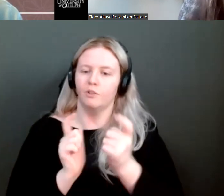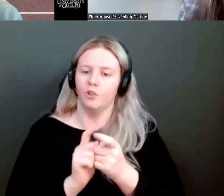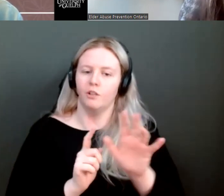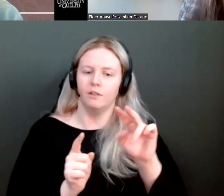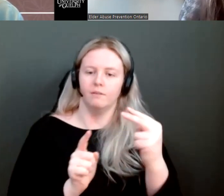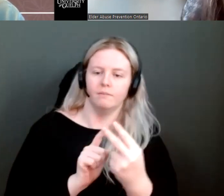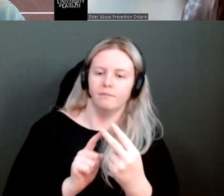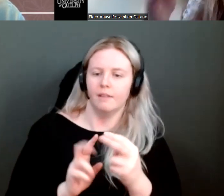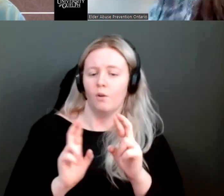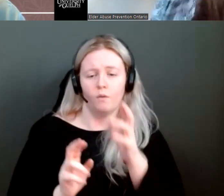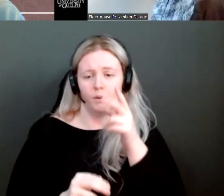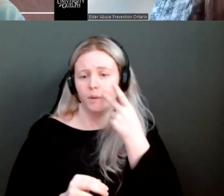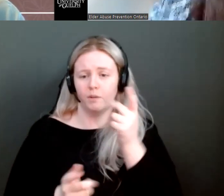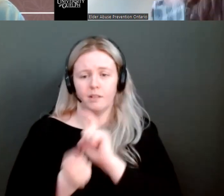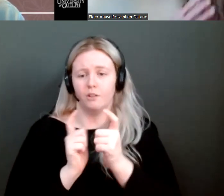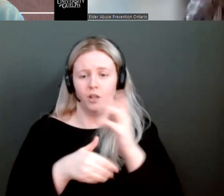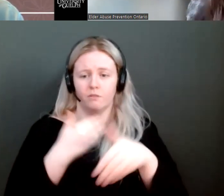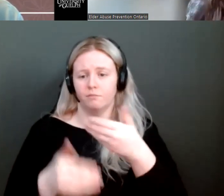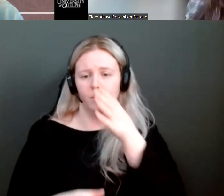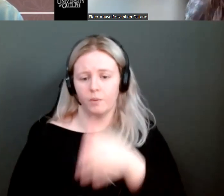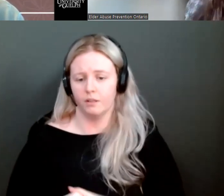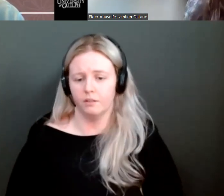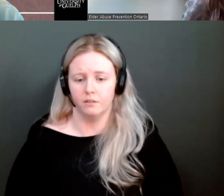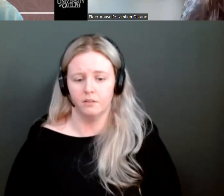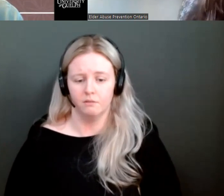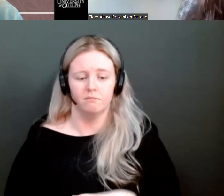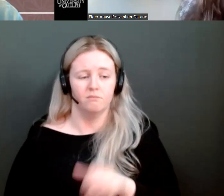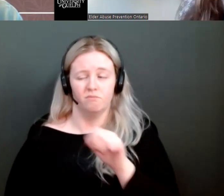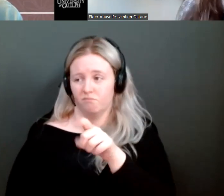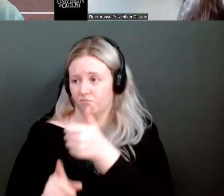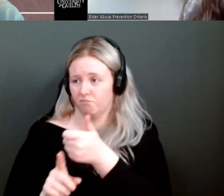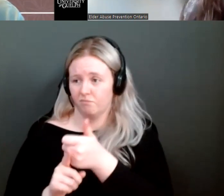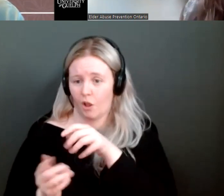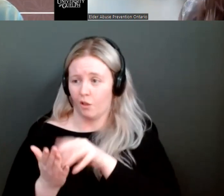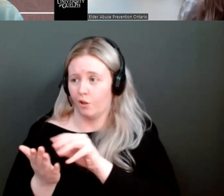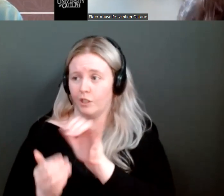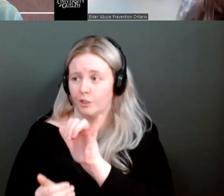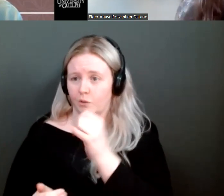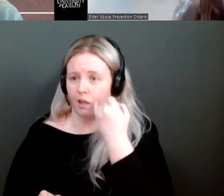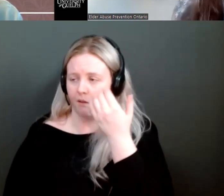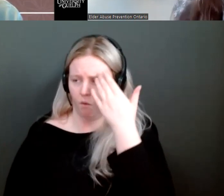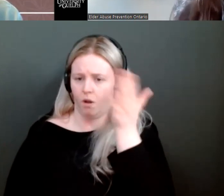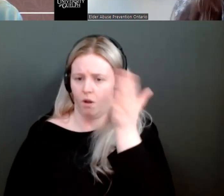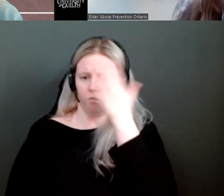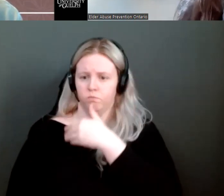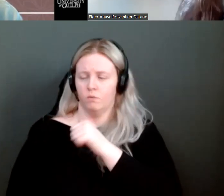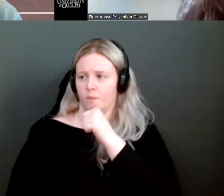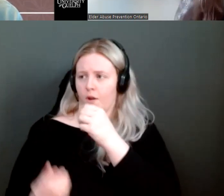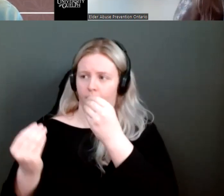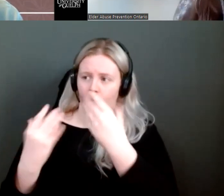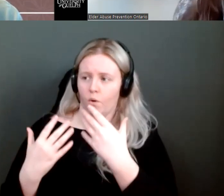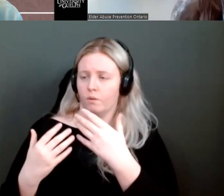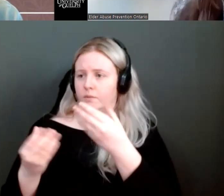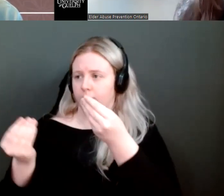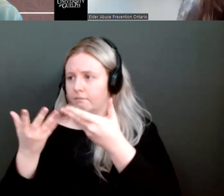some of that change. Yeah, because they're also learning as well in terms of, if they don't know then and they're not informed, then they continue